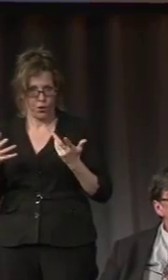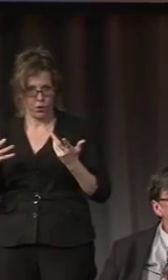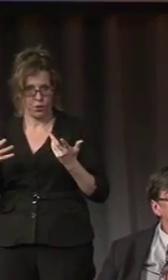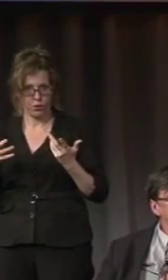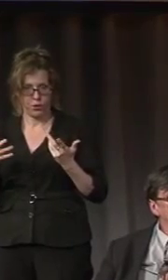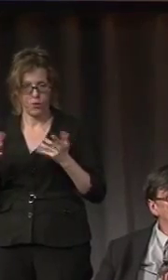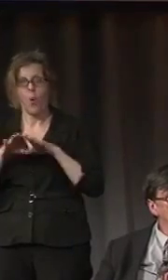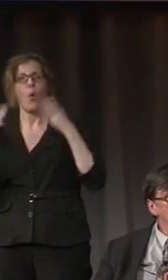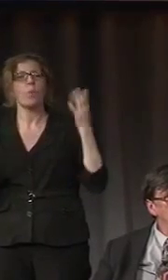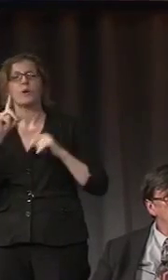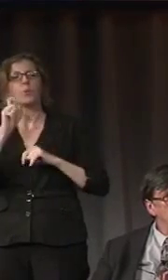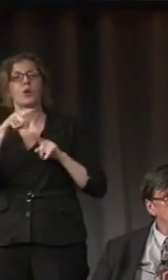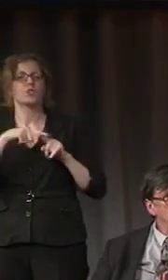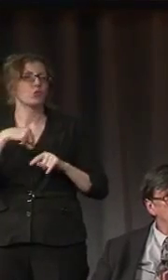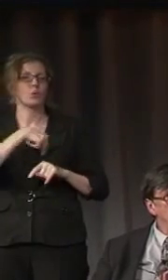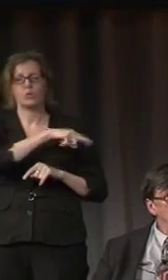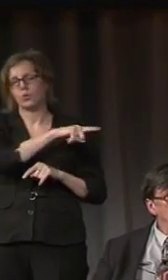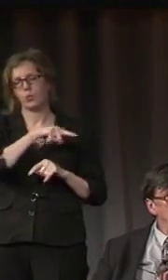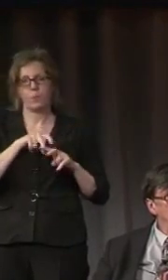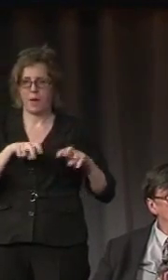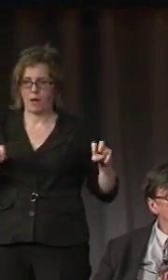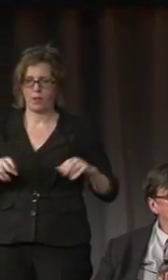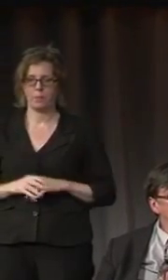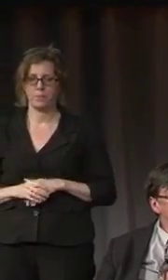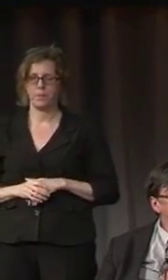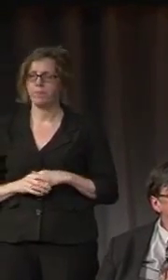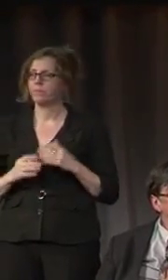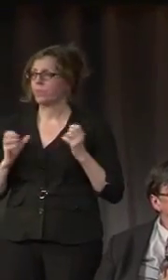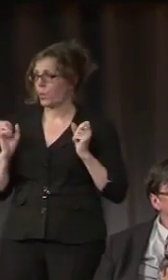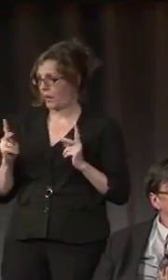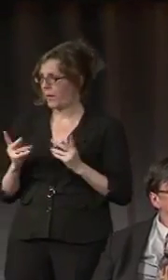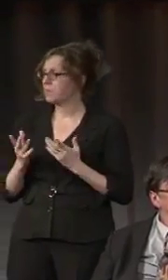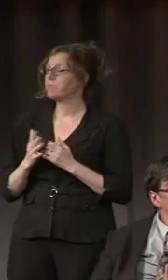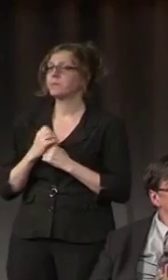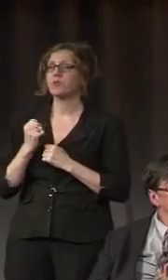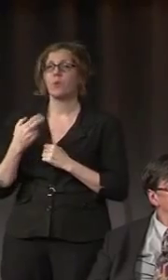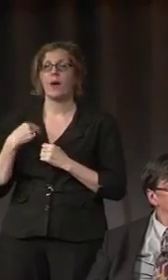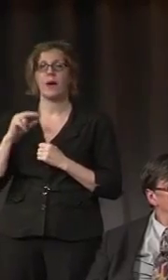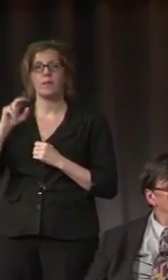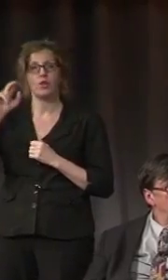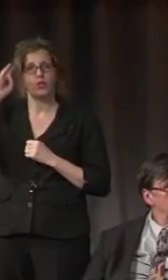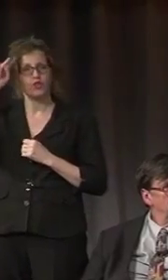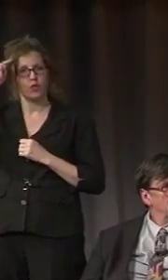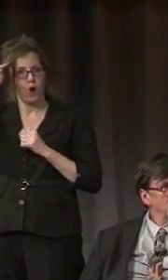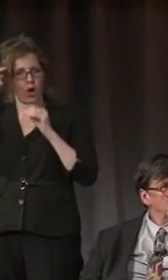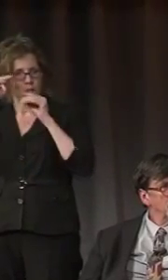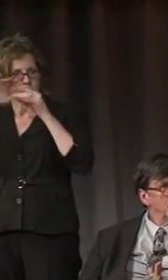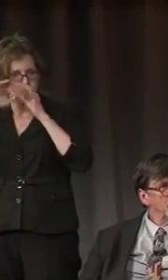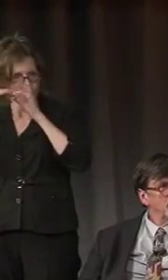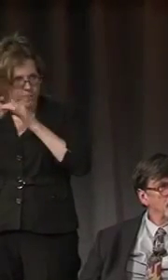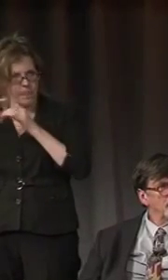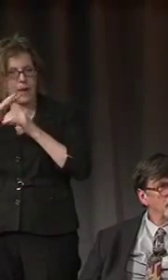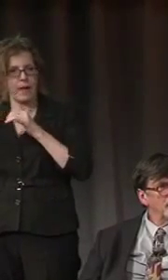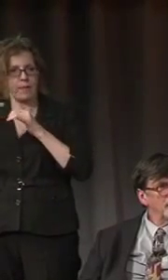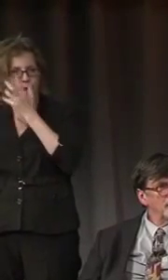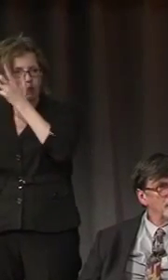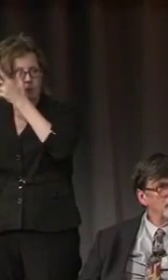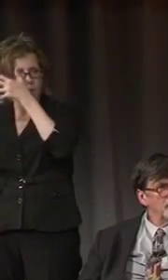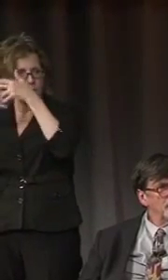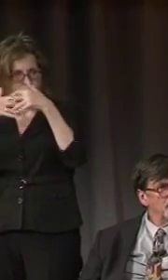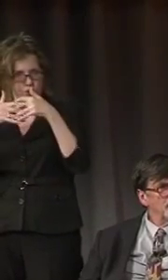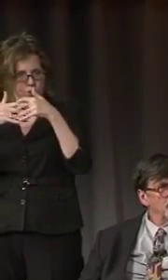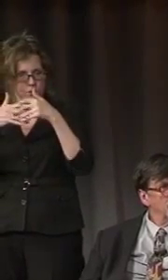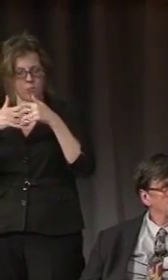Right. So we have neurons and their simulation, and we have a model of knowledge